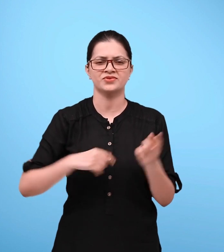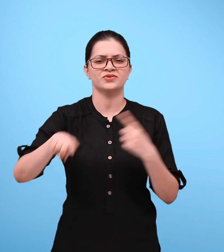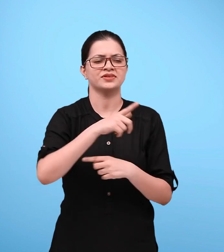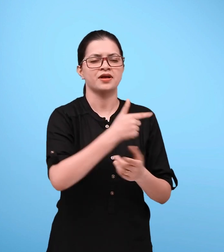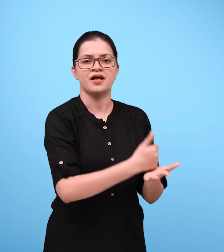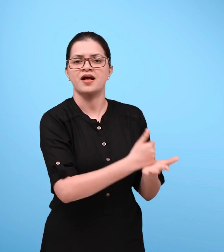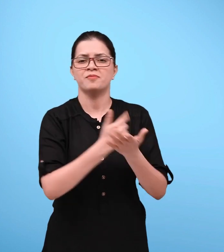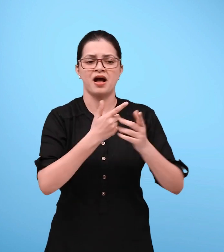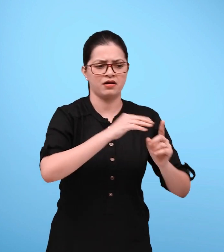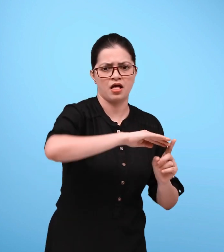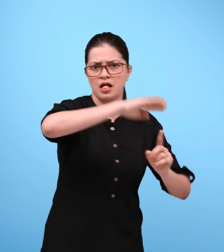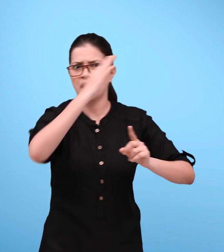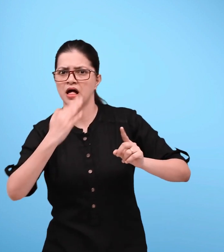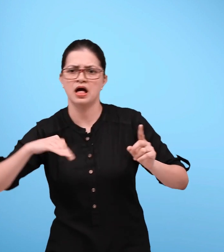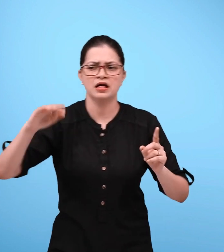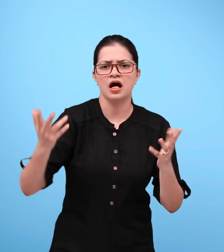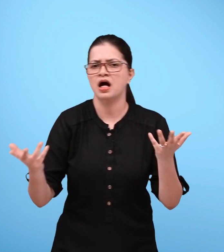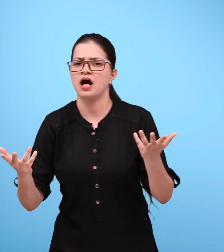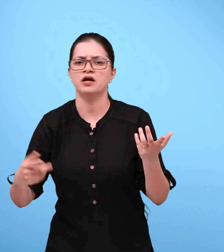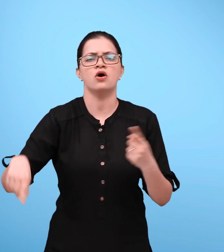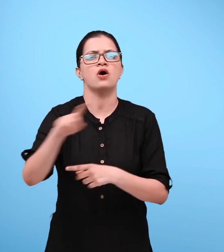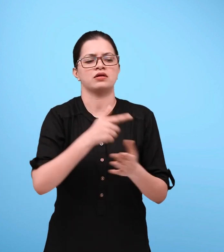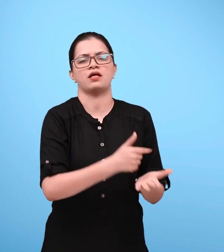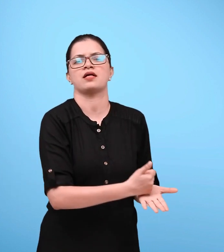This gives the length of the curved line AB.